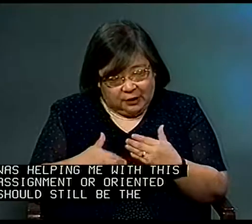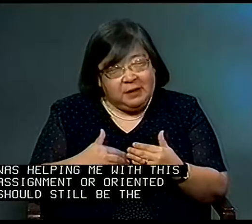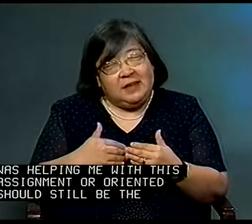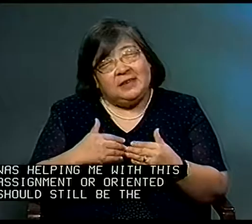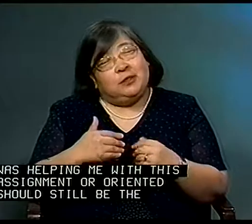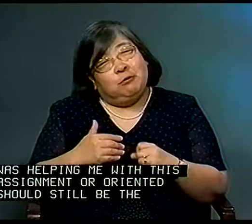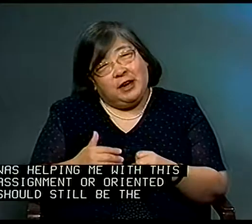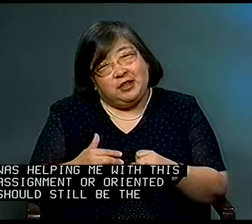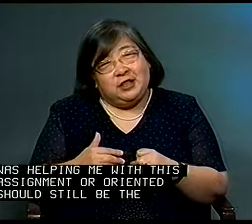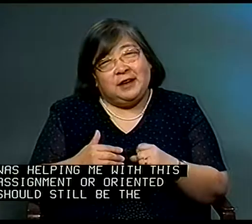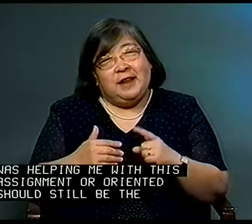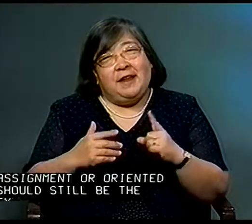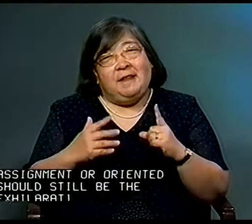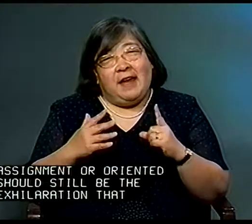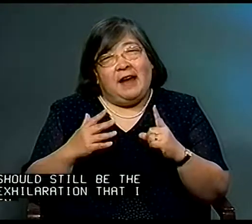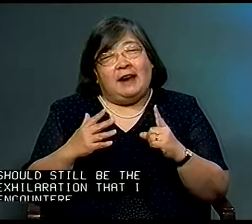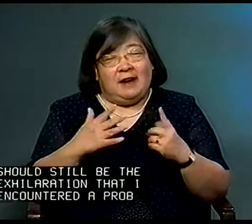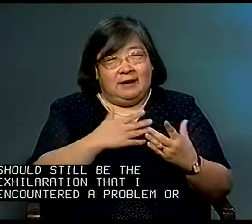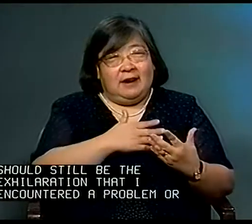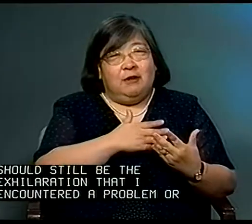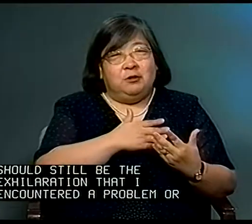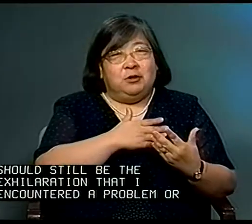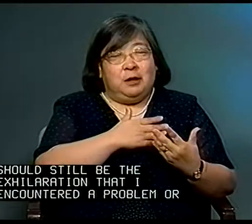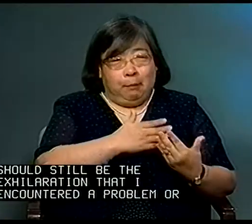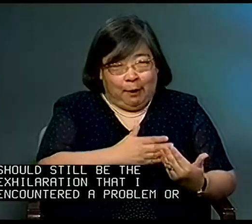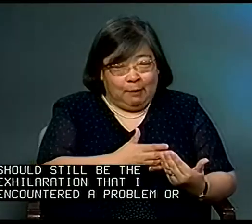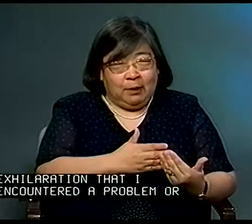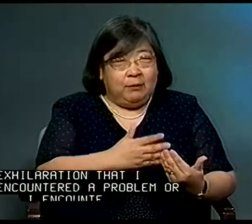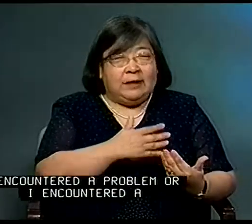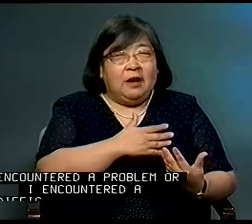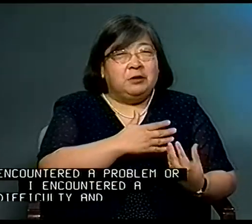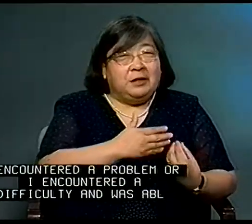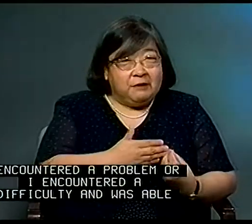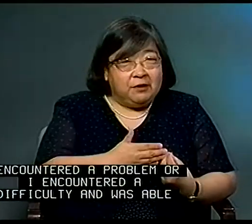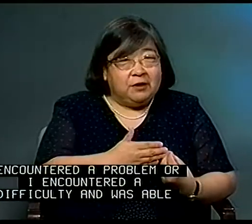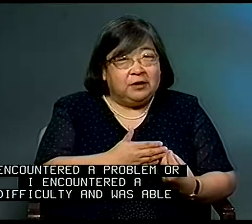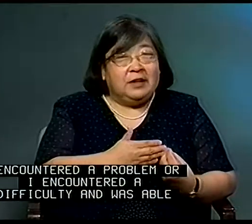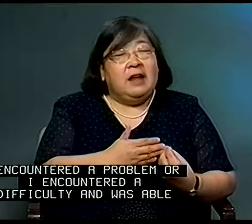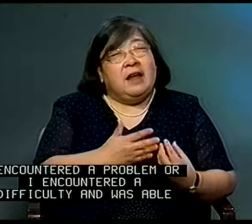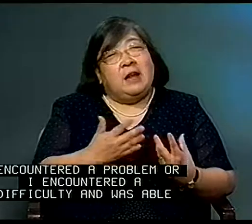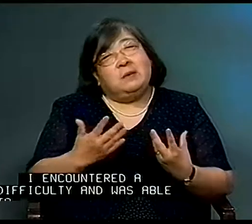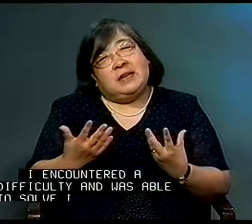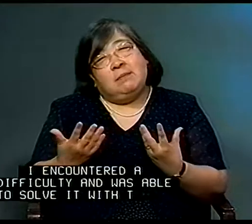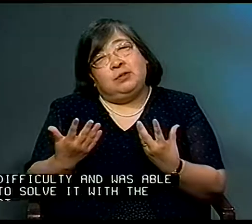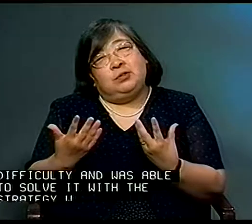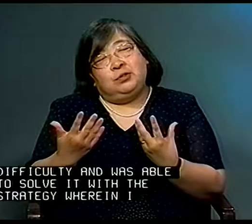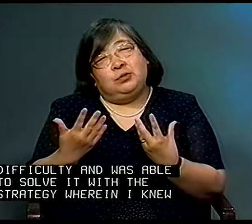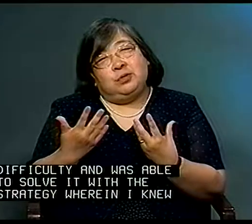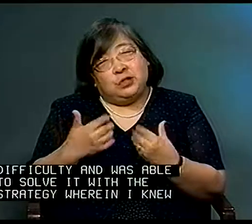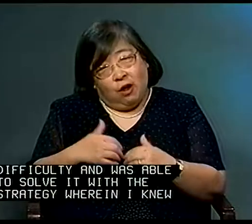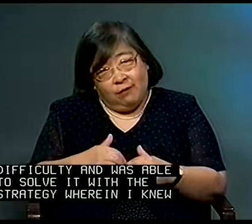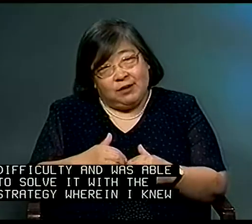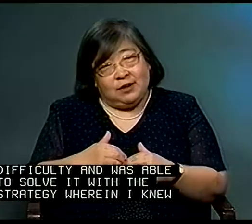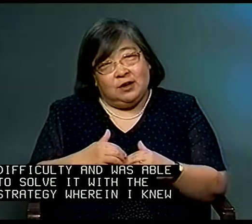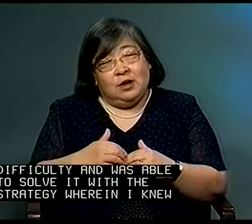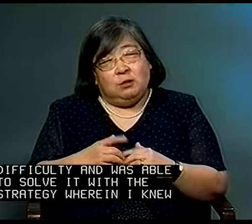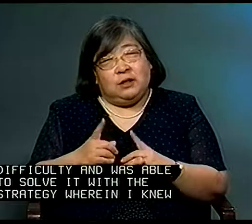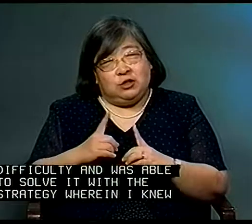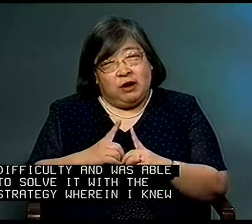be the exhilaration that I encountered a problem or I encountered a difficulty and was able to solve it with a